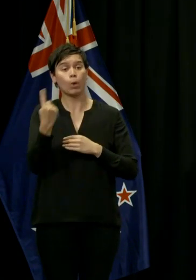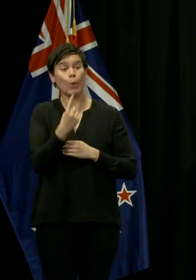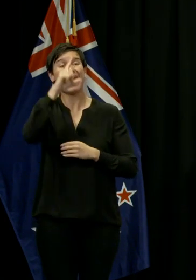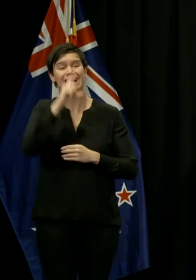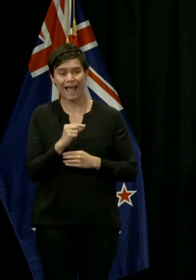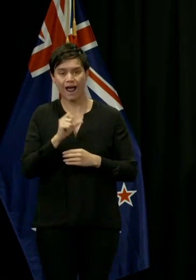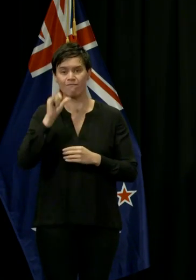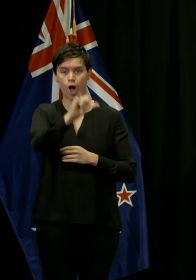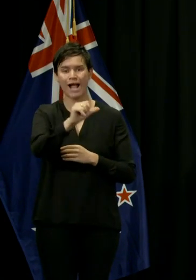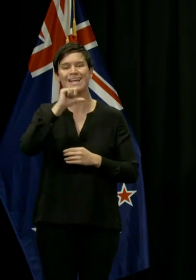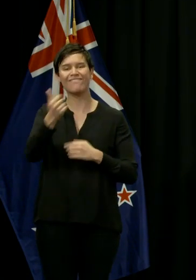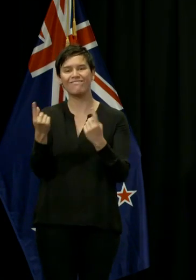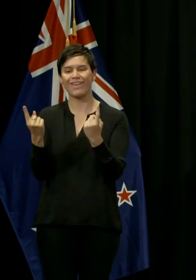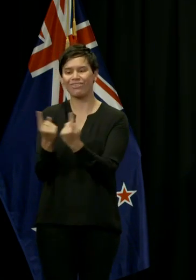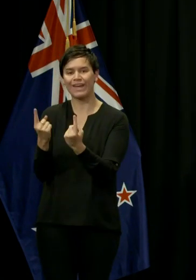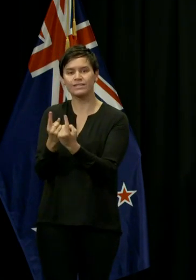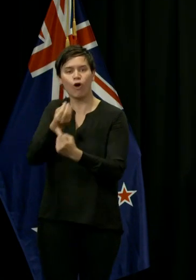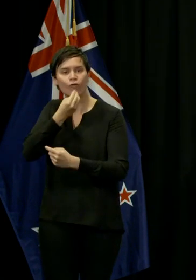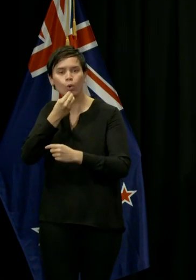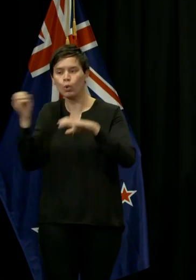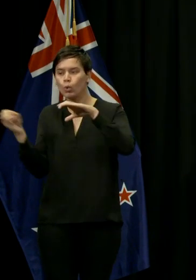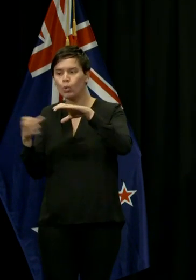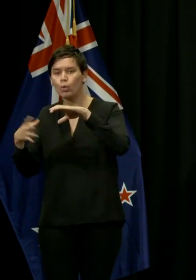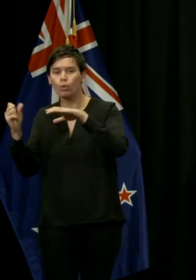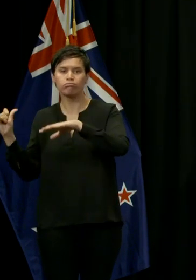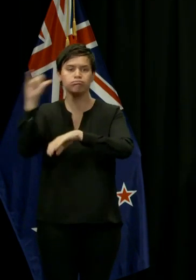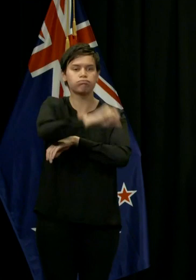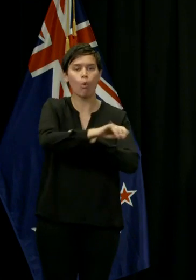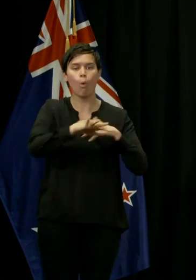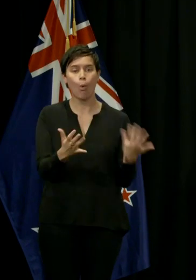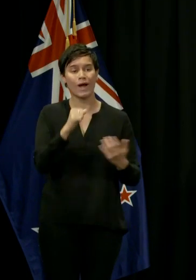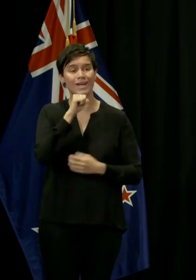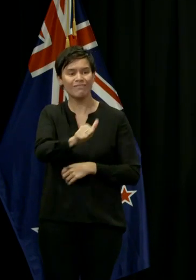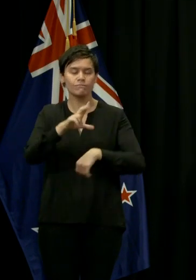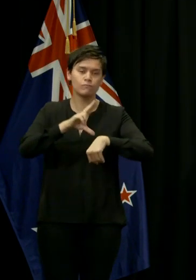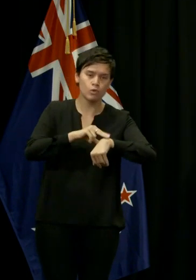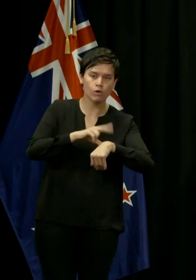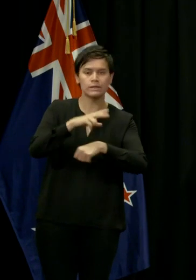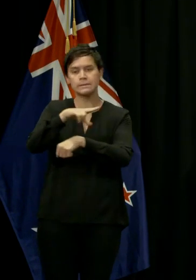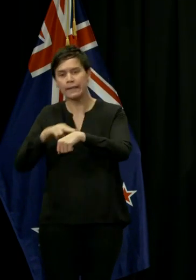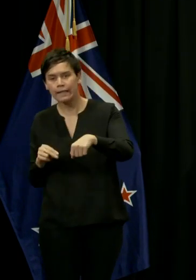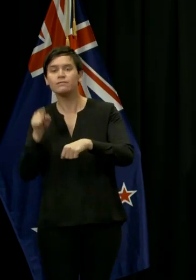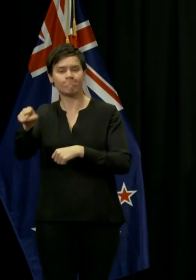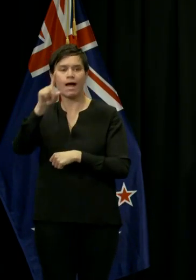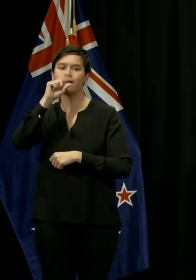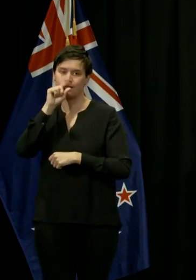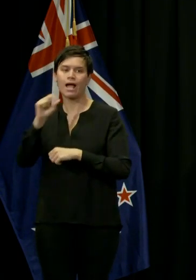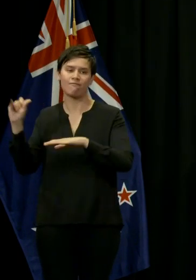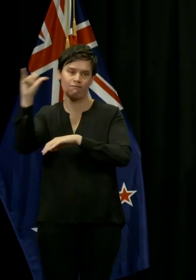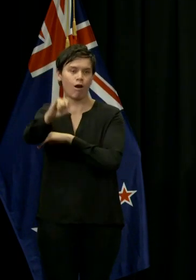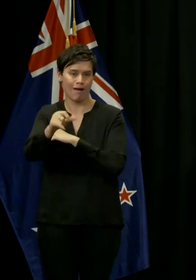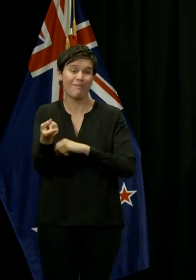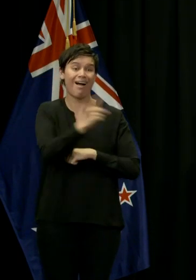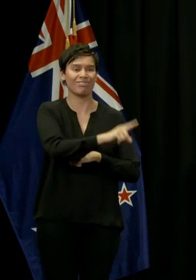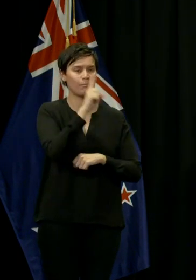freight. Public transport will also begin to transition over the next 48 hours and will only be available for